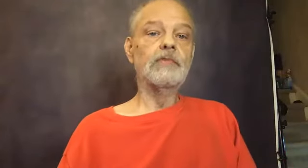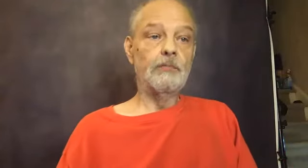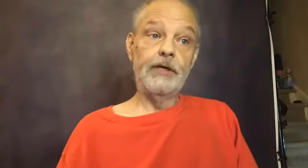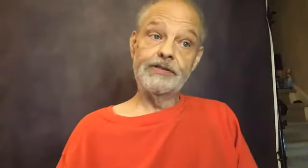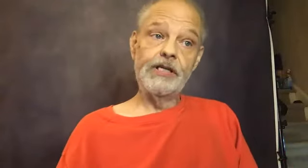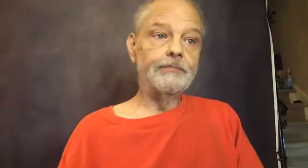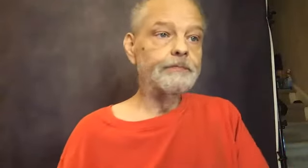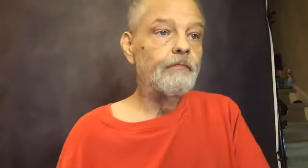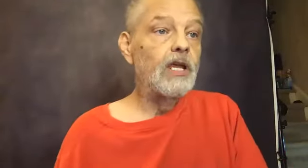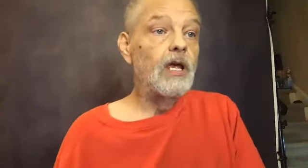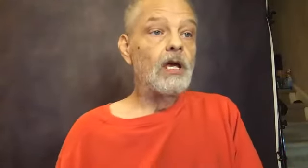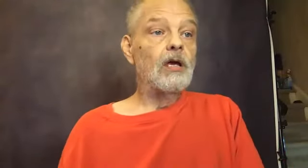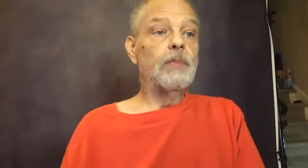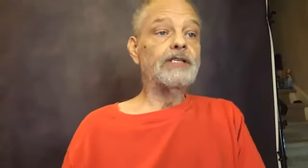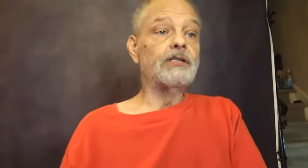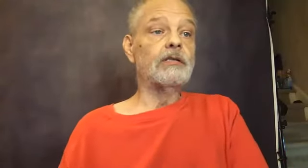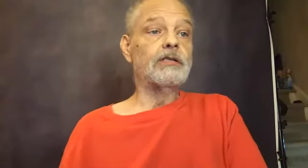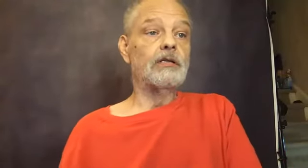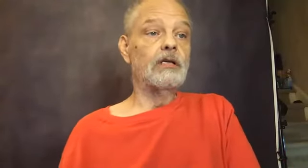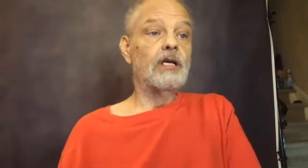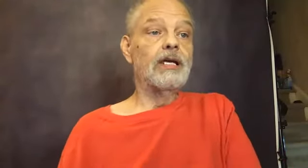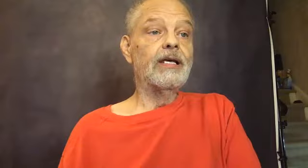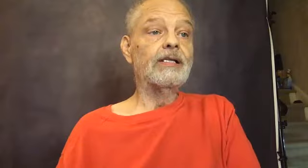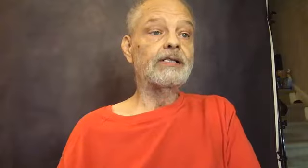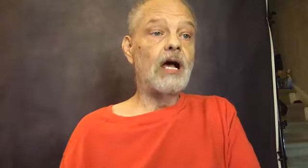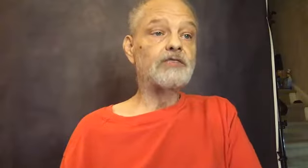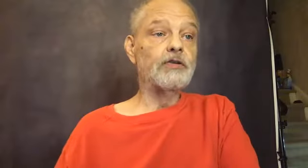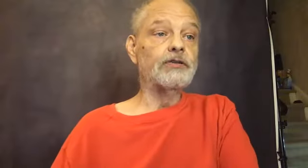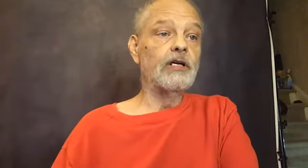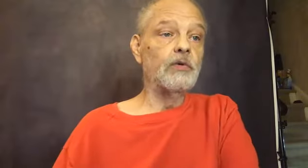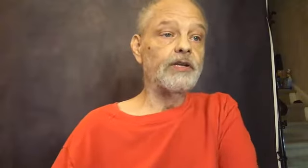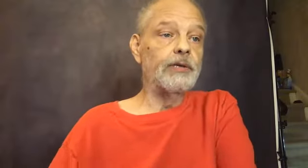But you'll see it. Patient is hospital done with a P.